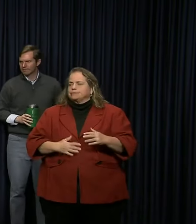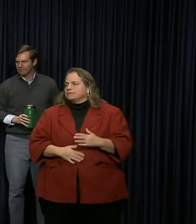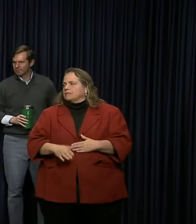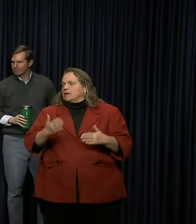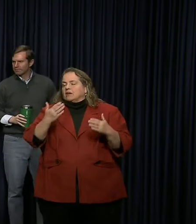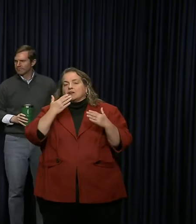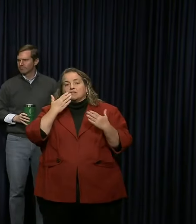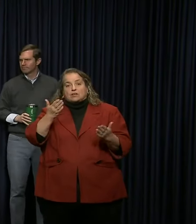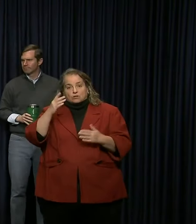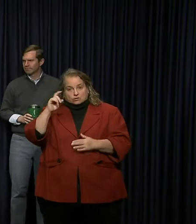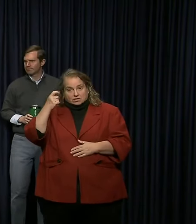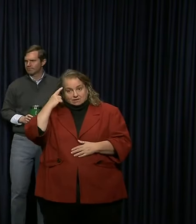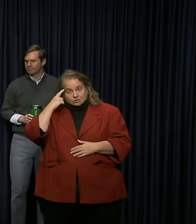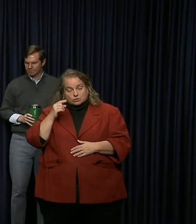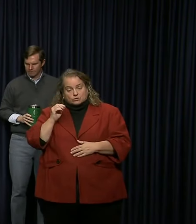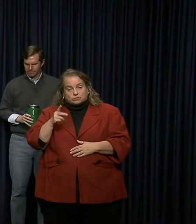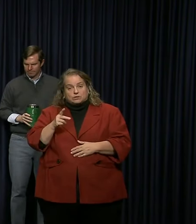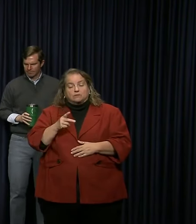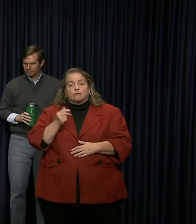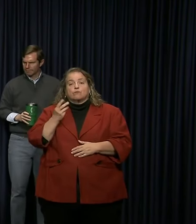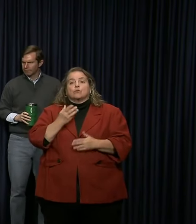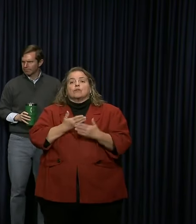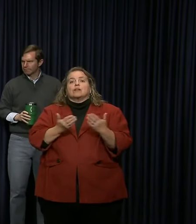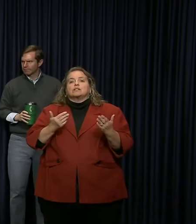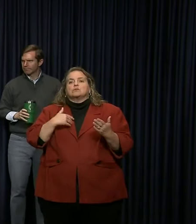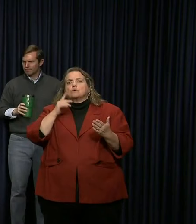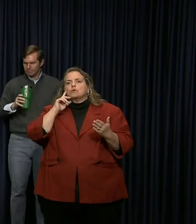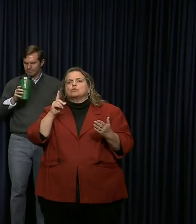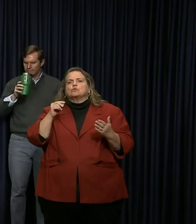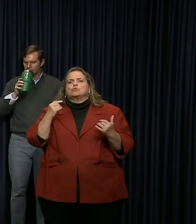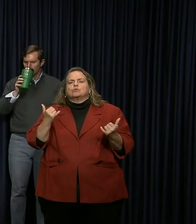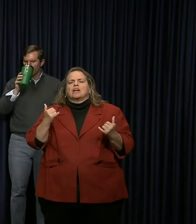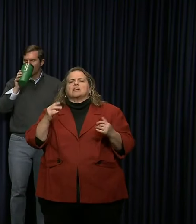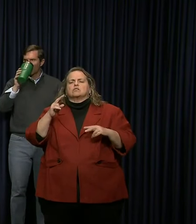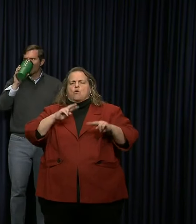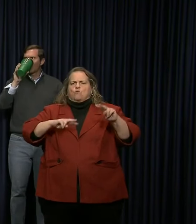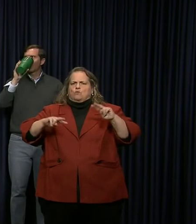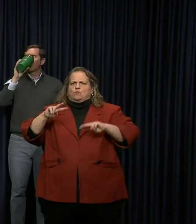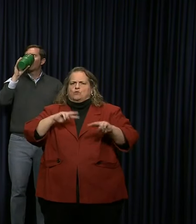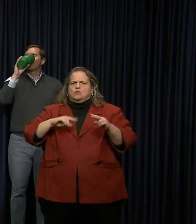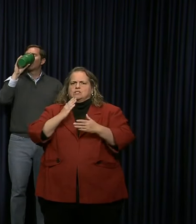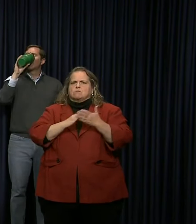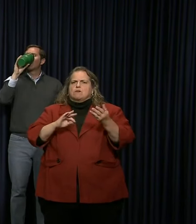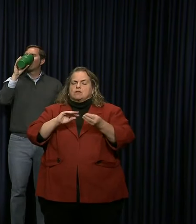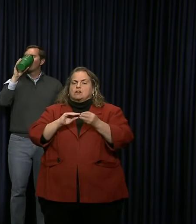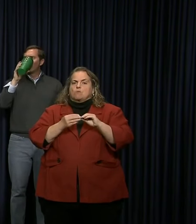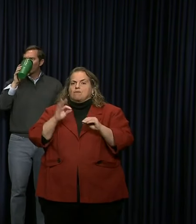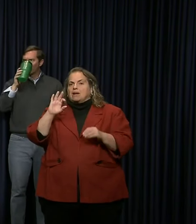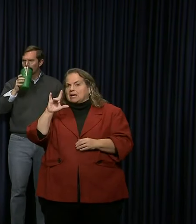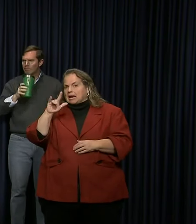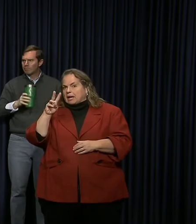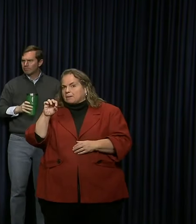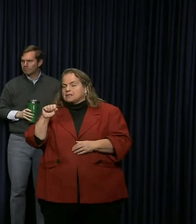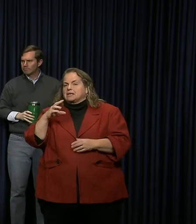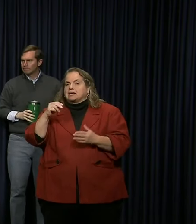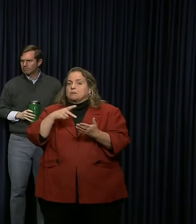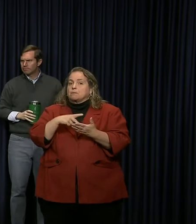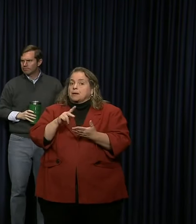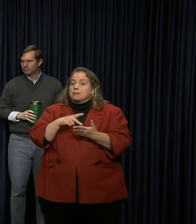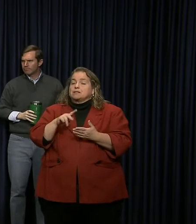Thank you, Governor. Just a couple of things we'll do today is overview just some of the numbers of claims and payments and that sort of